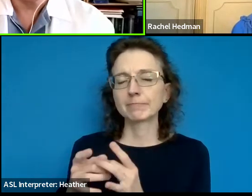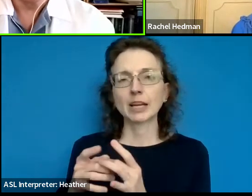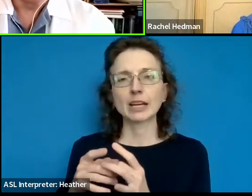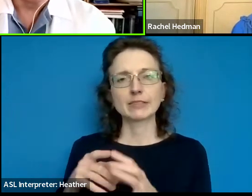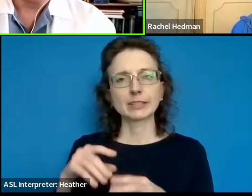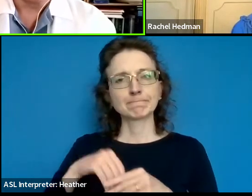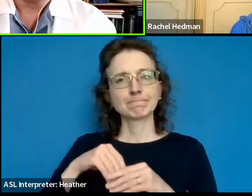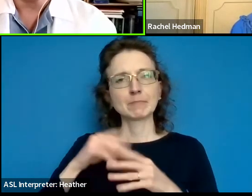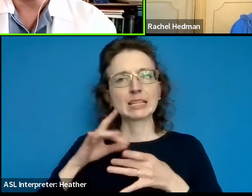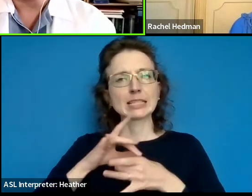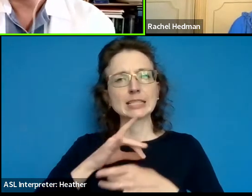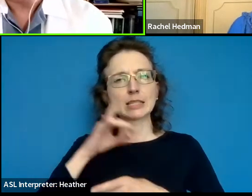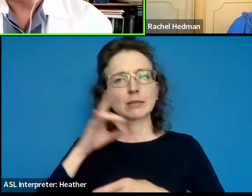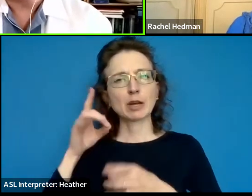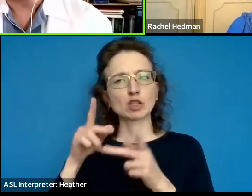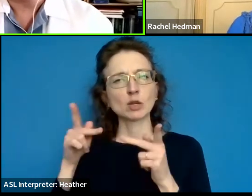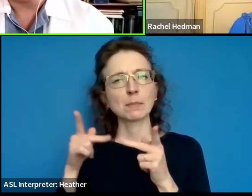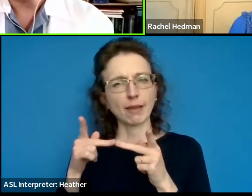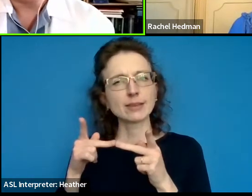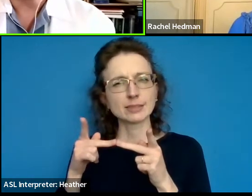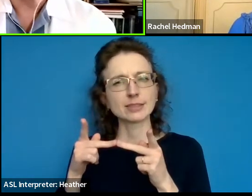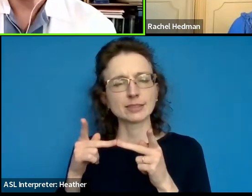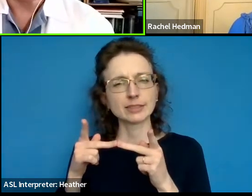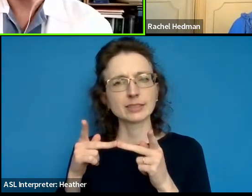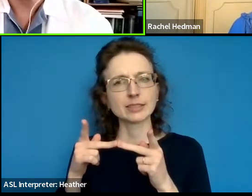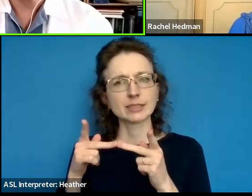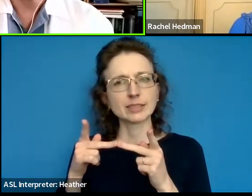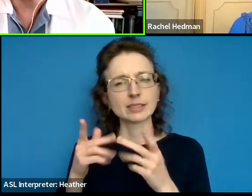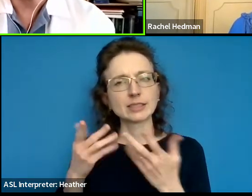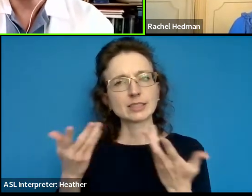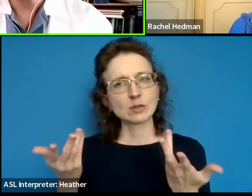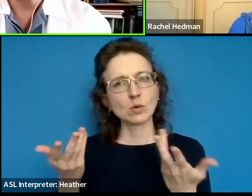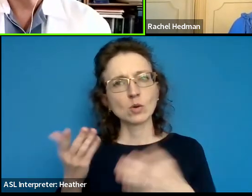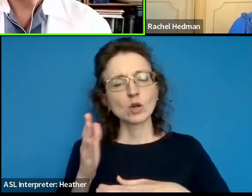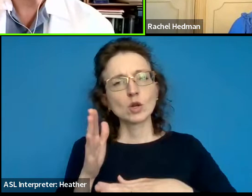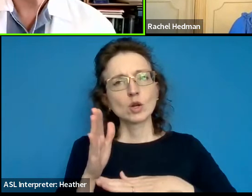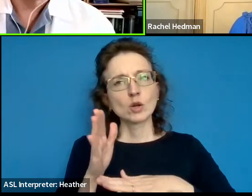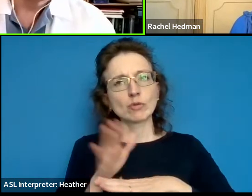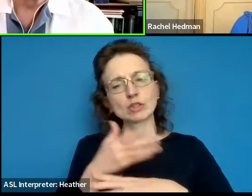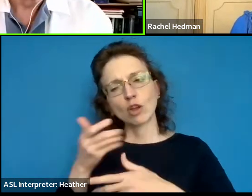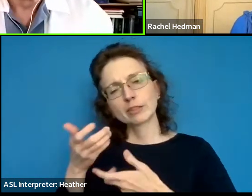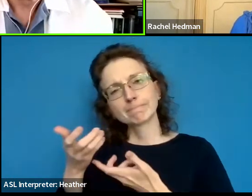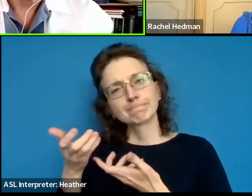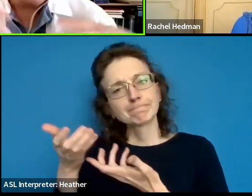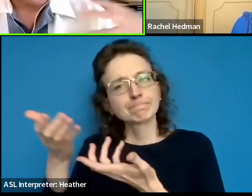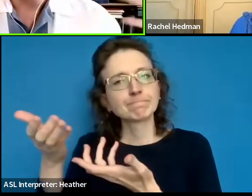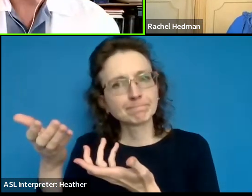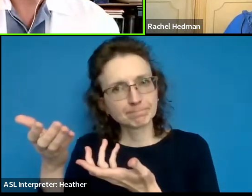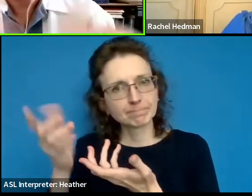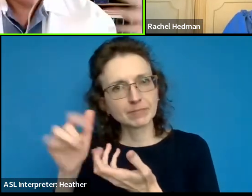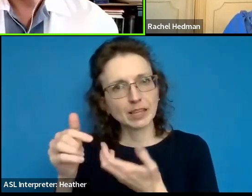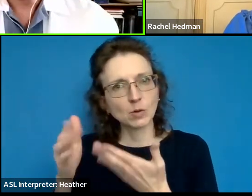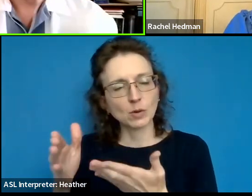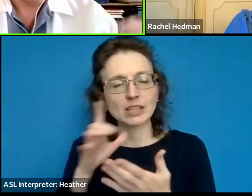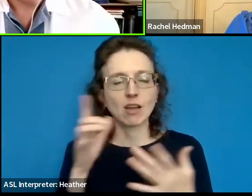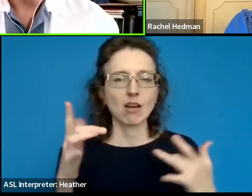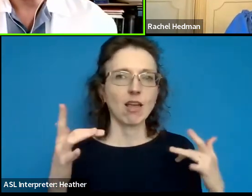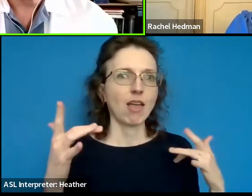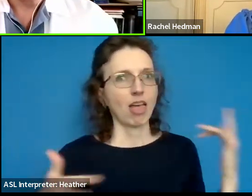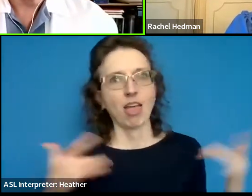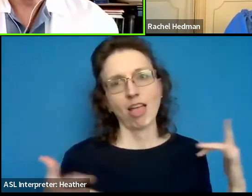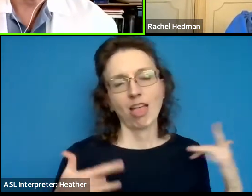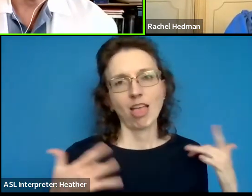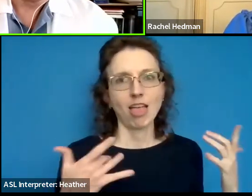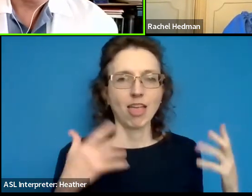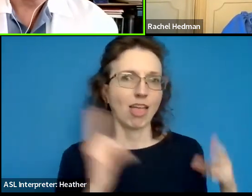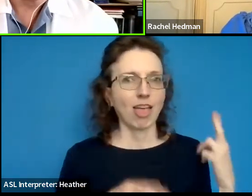So the song are in that particular form. So they're not like exciting sort of kind